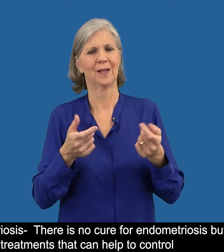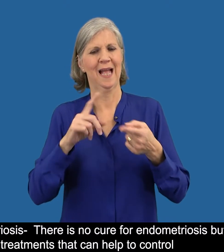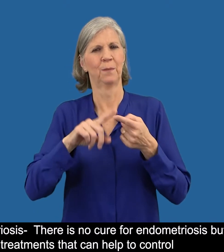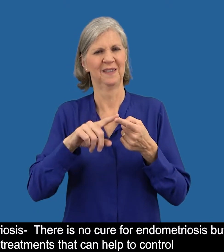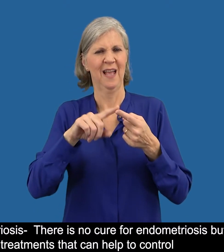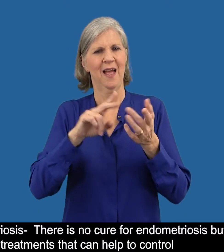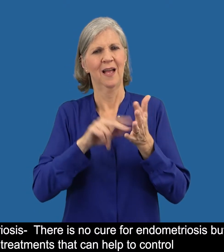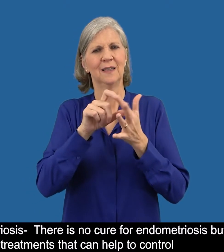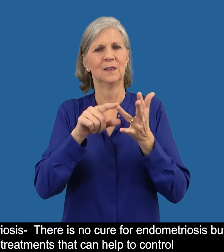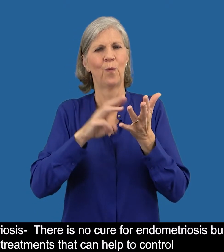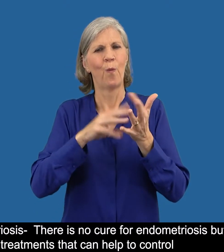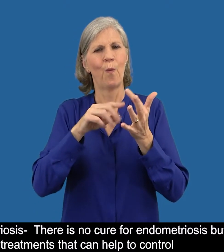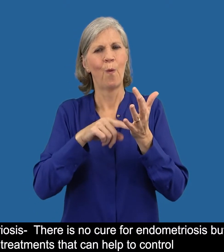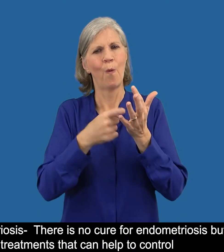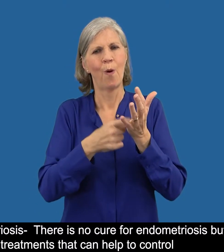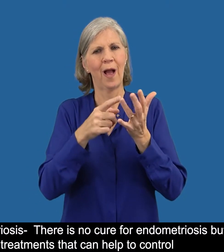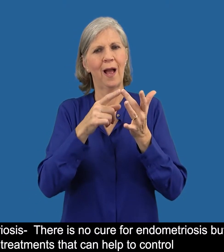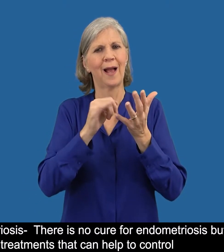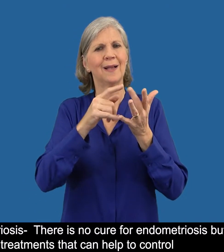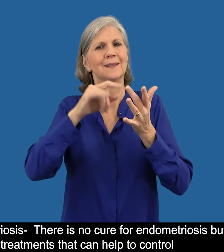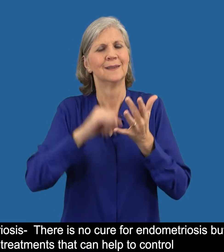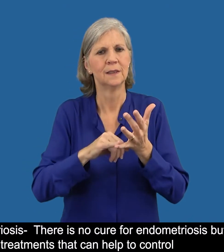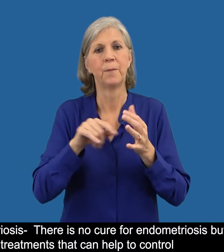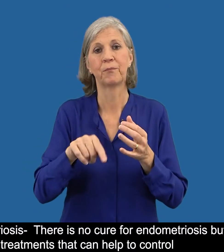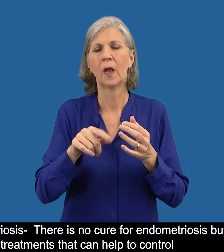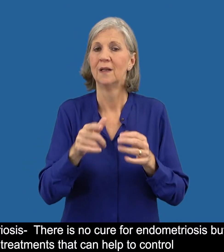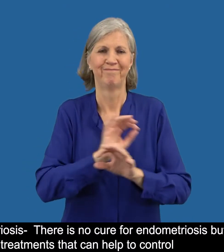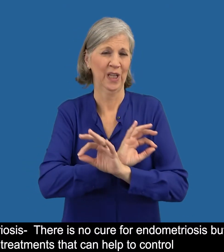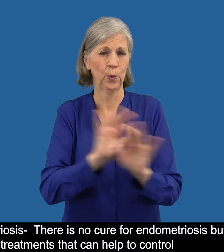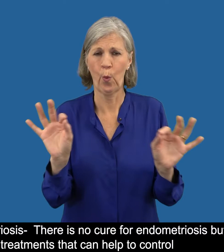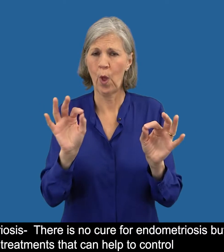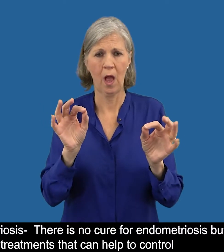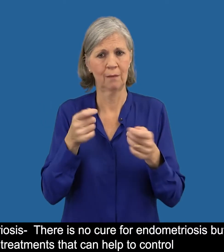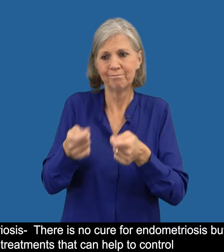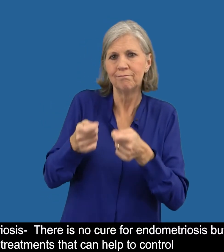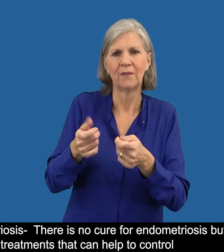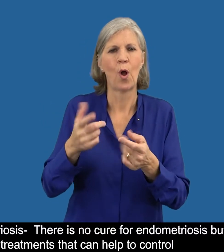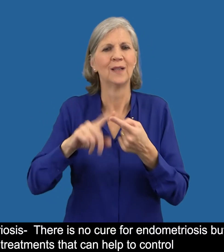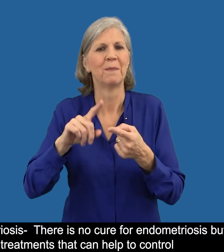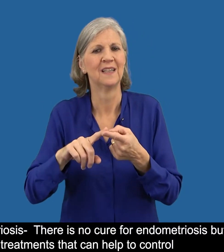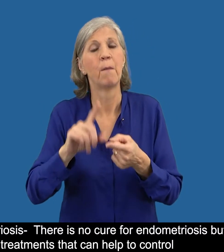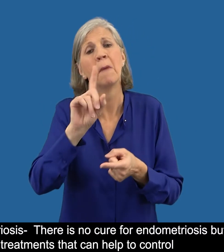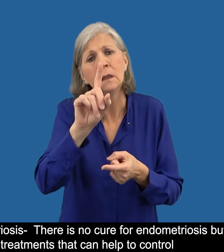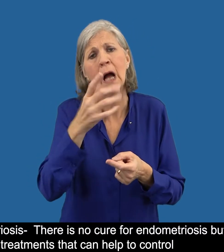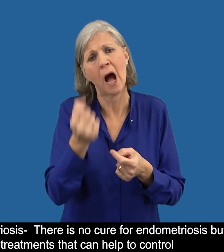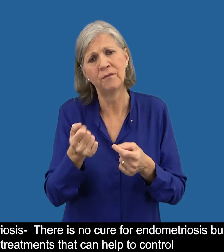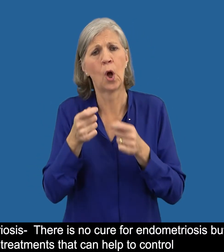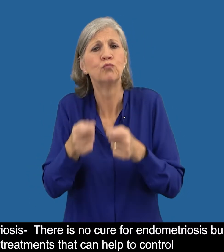Managing endometriosis. There is no cure for endometriosis, but there are treatments that can help to